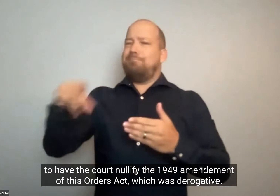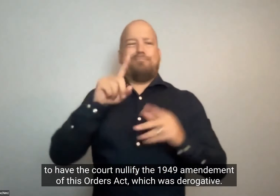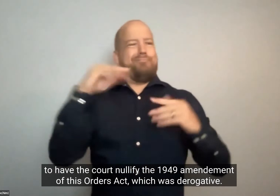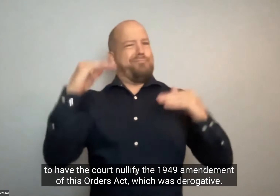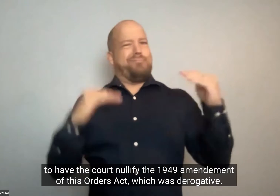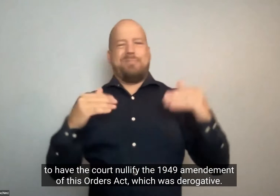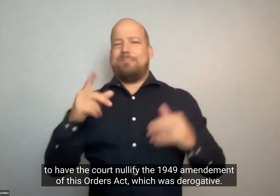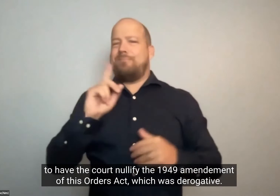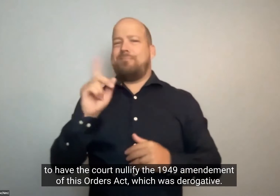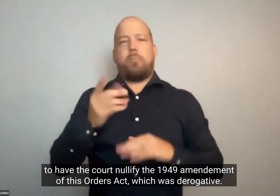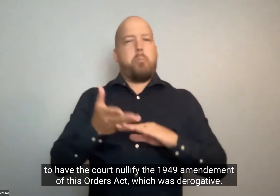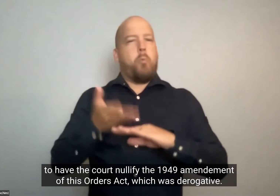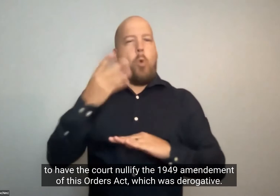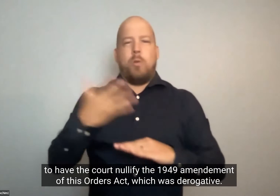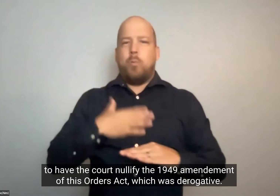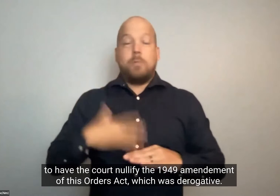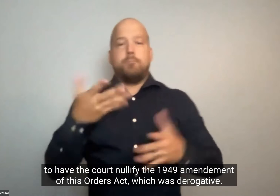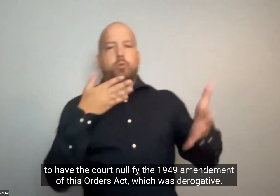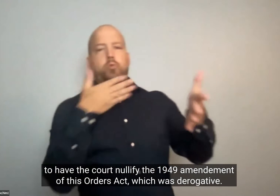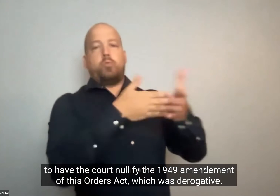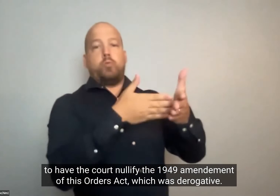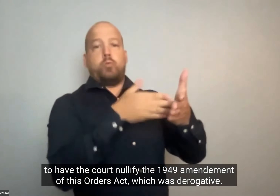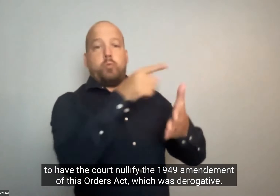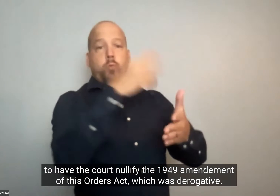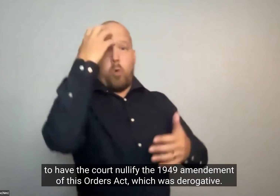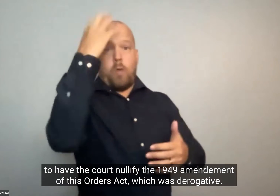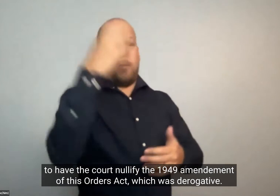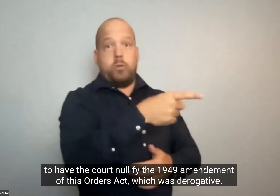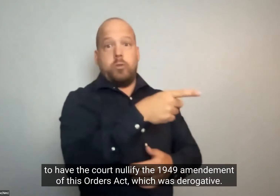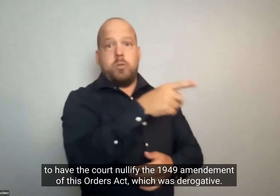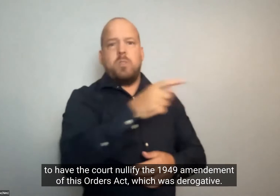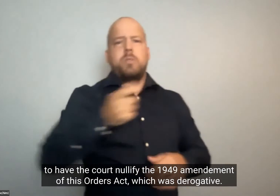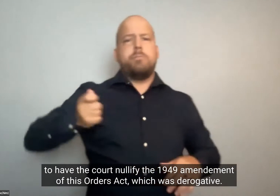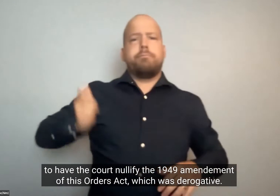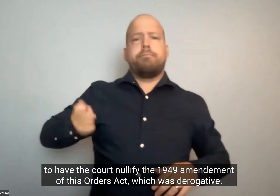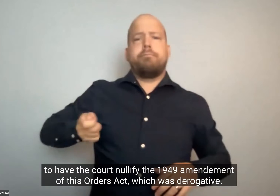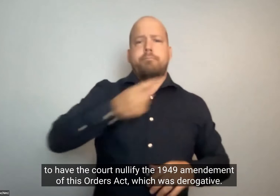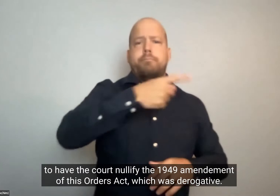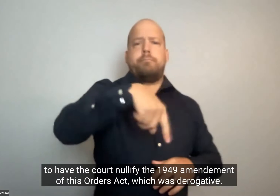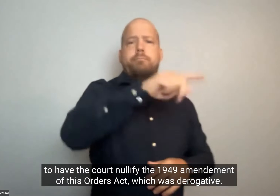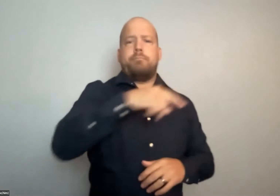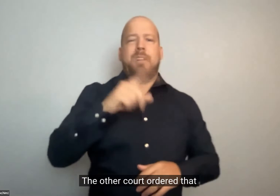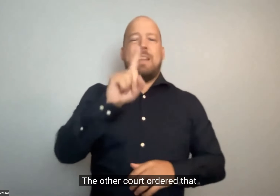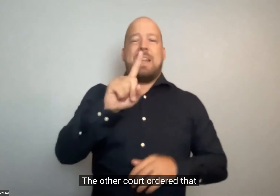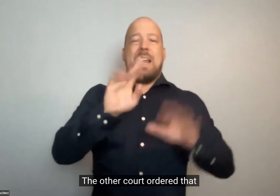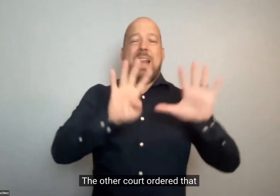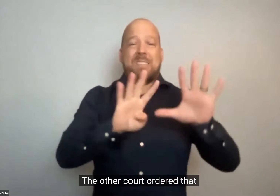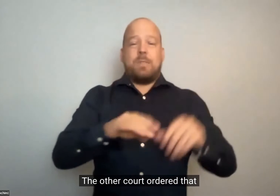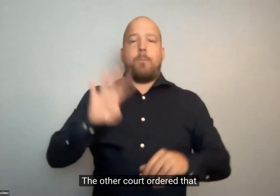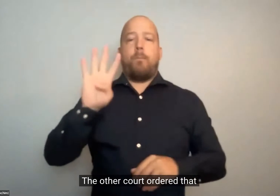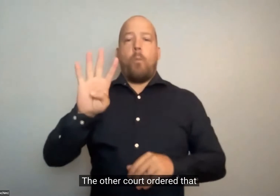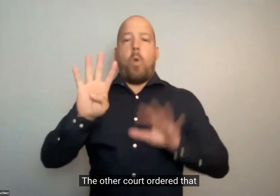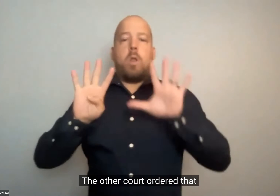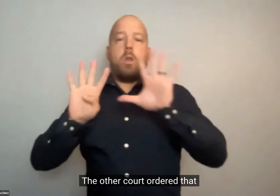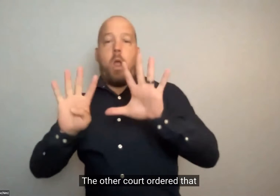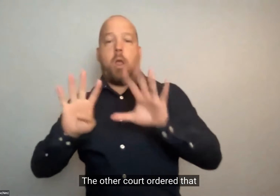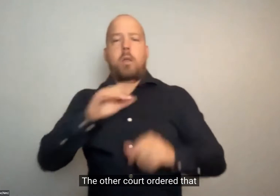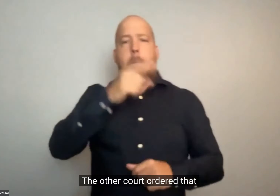courts nullify the 1949 Mental Disorders Act, which was derogative. The